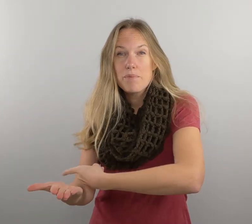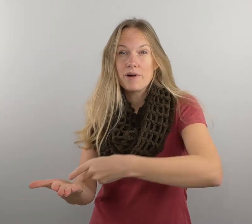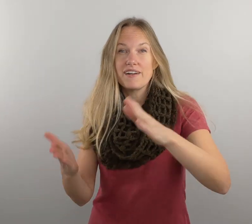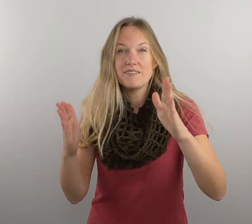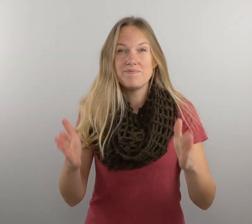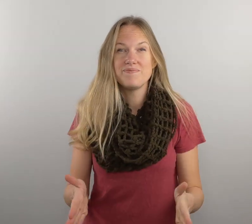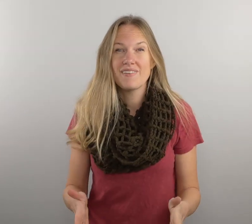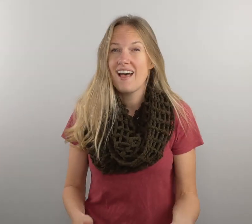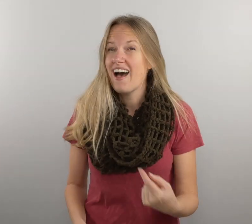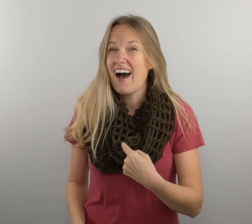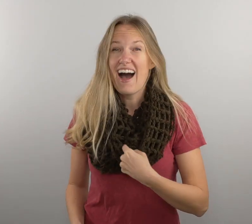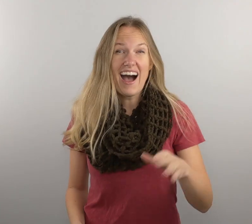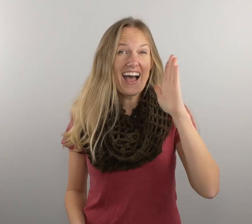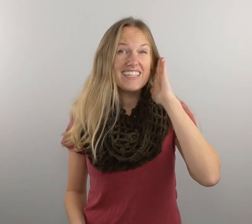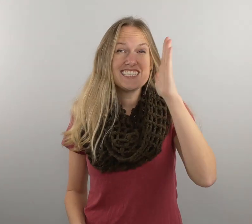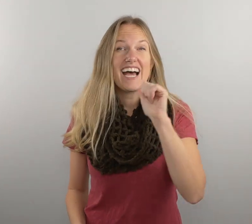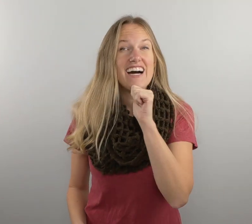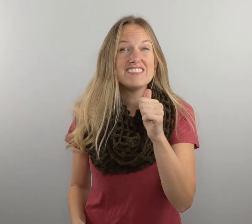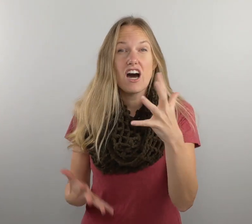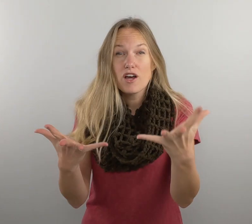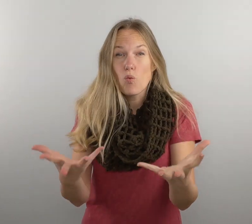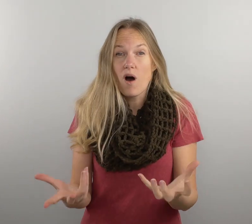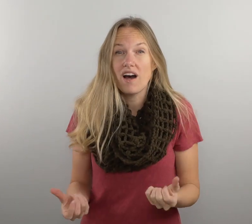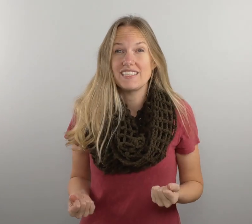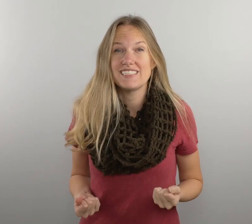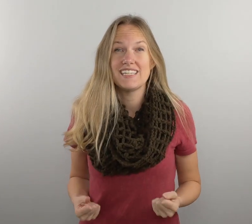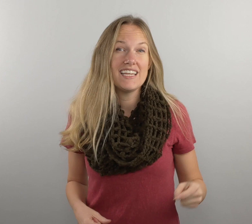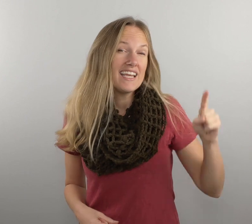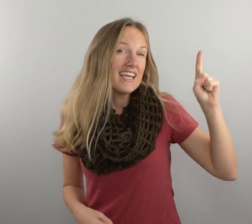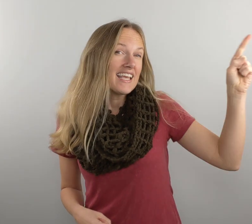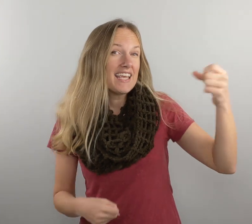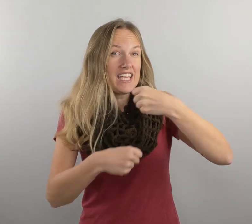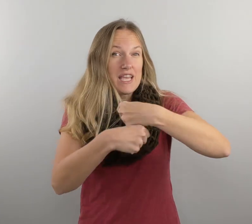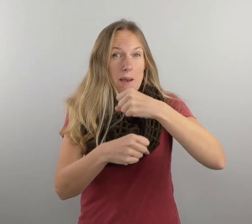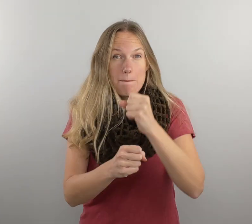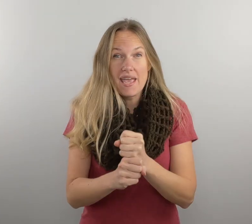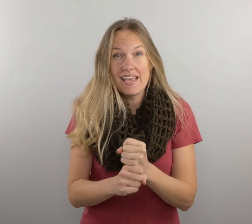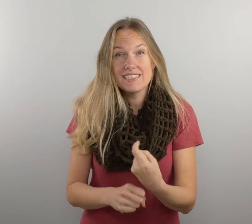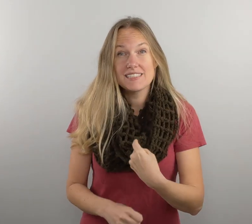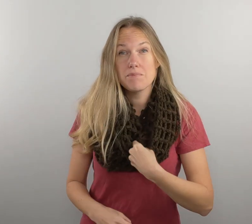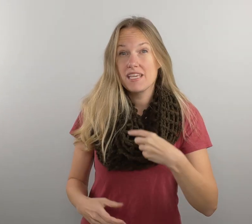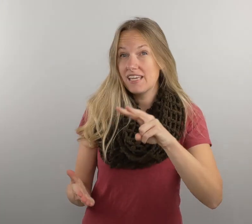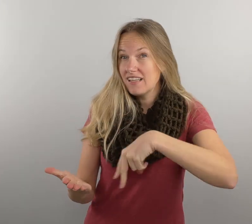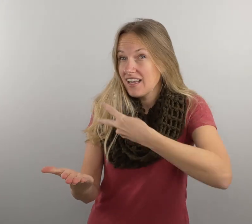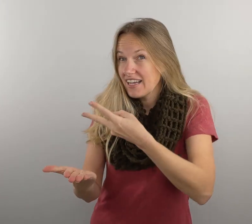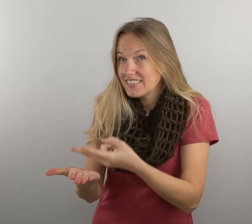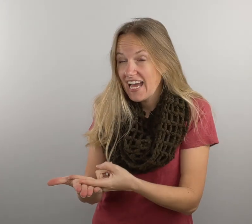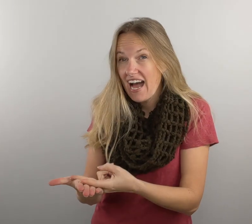shepherd. I shall not want. He makes me lie